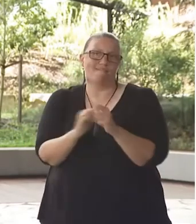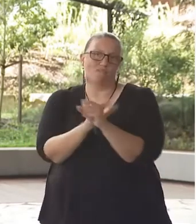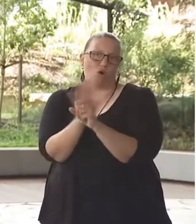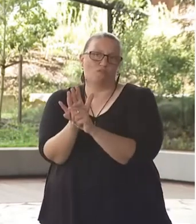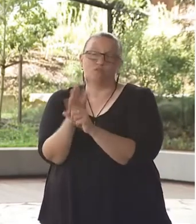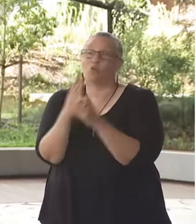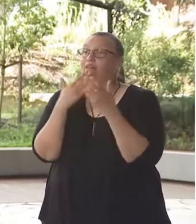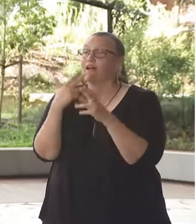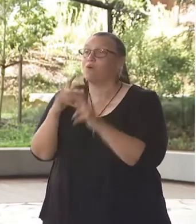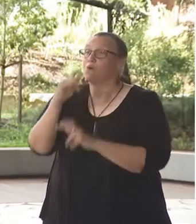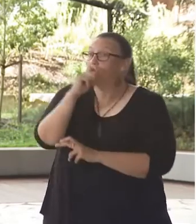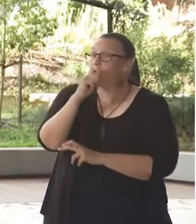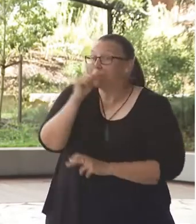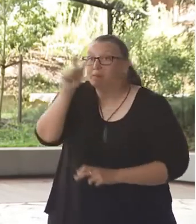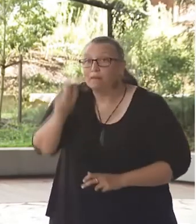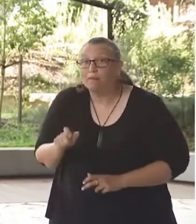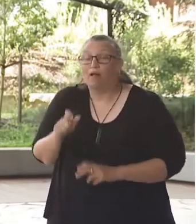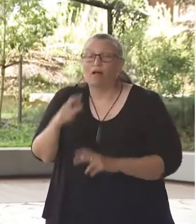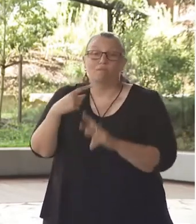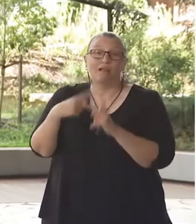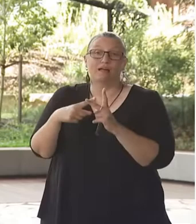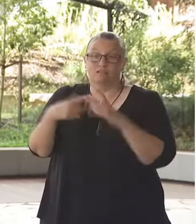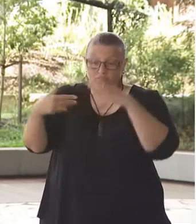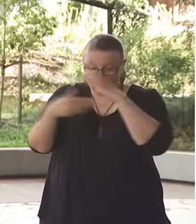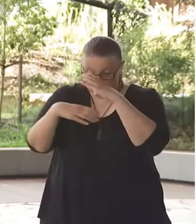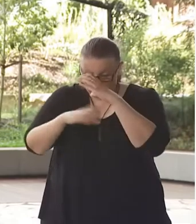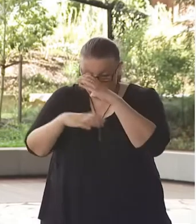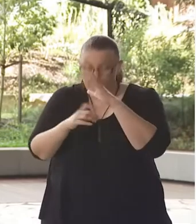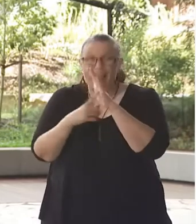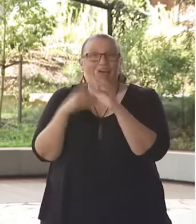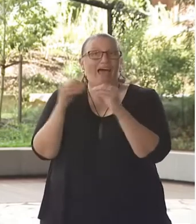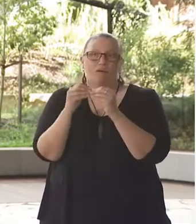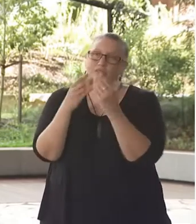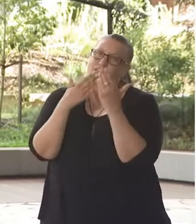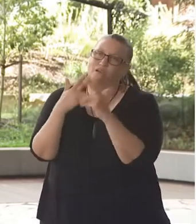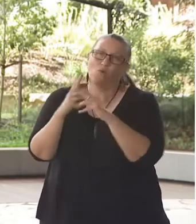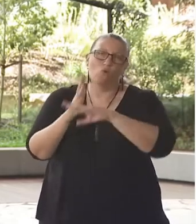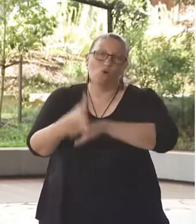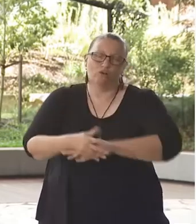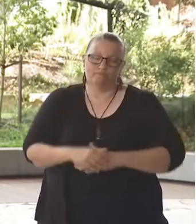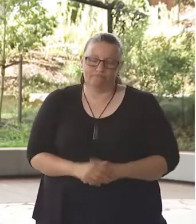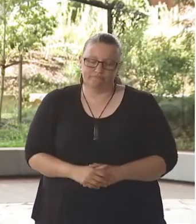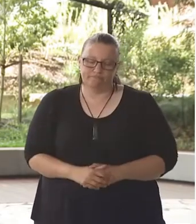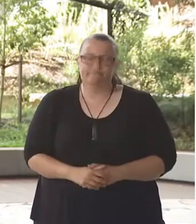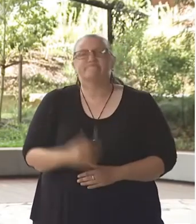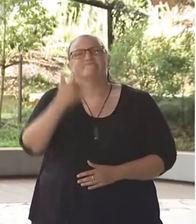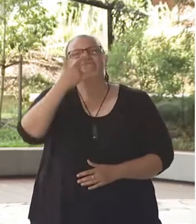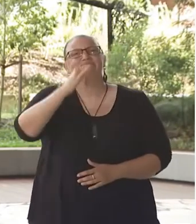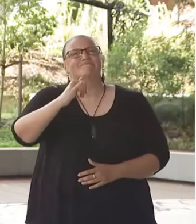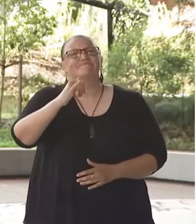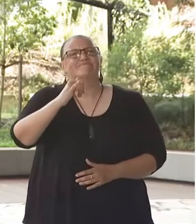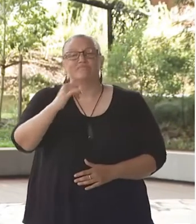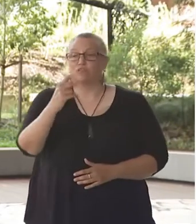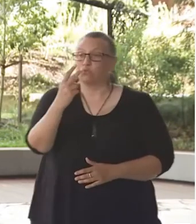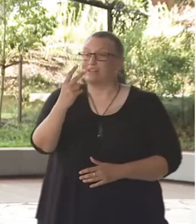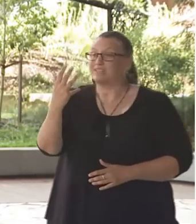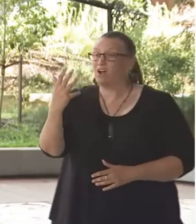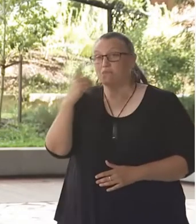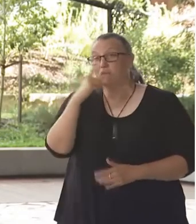important work. Sadly, we are announcing the death of 29 people with